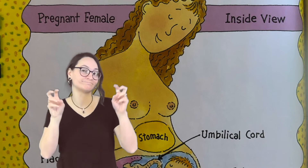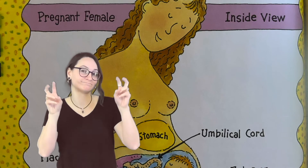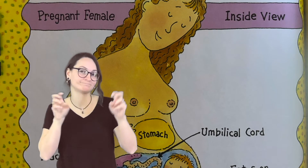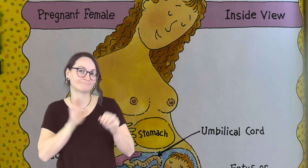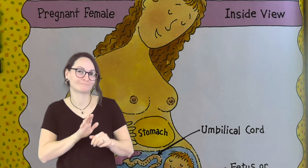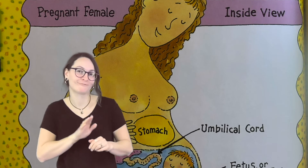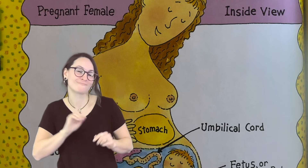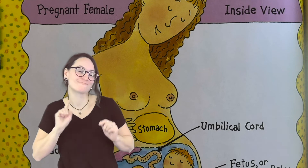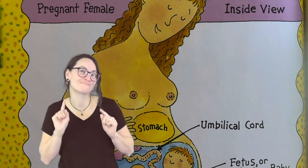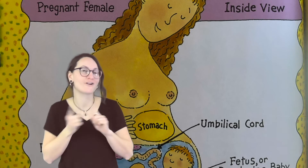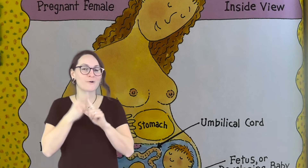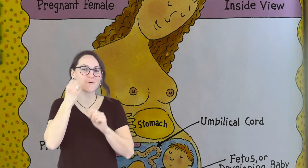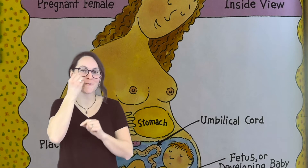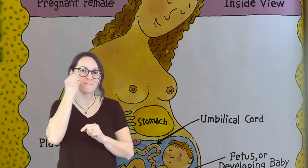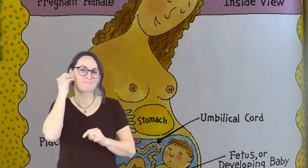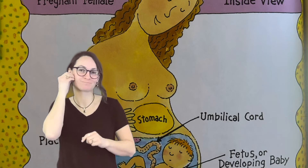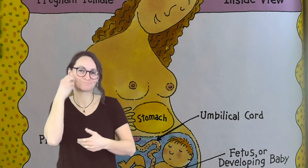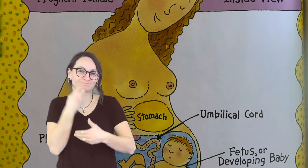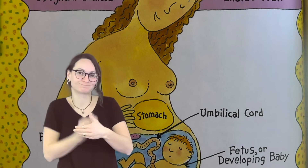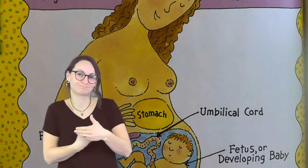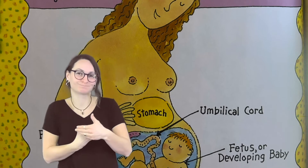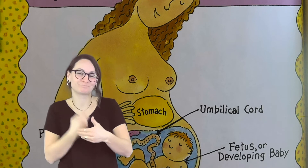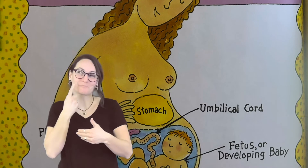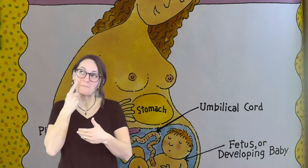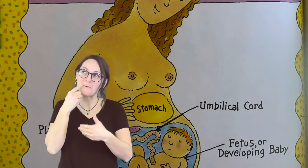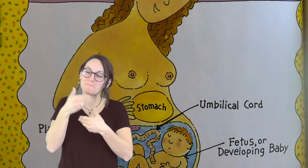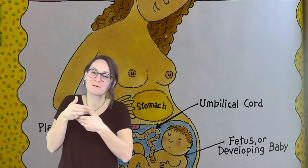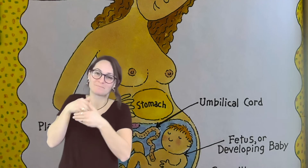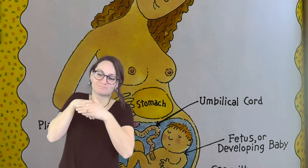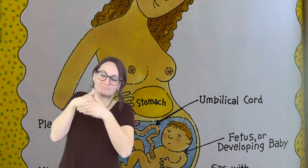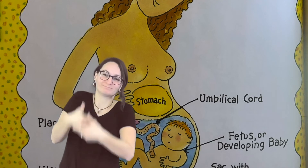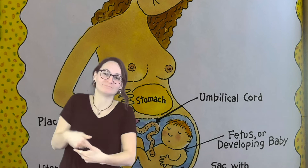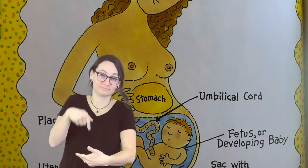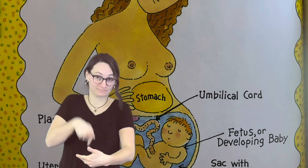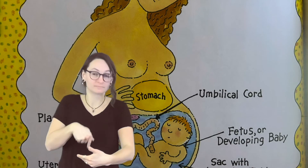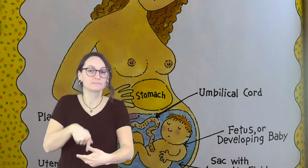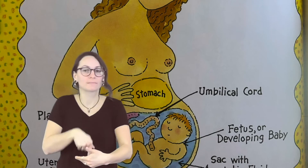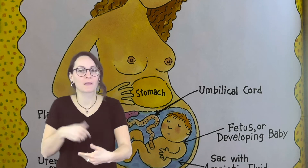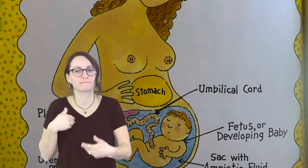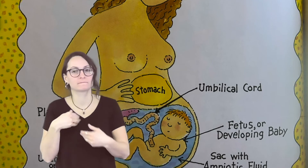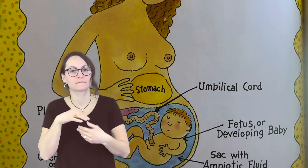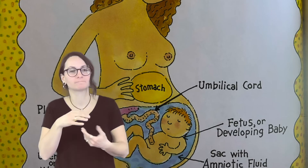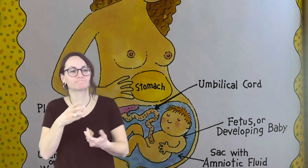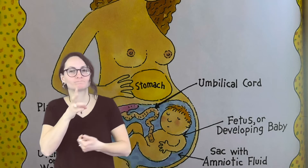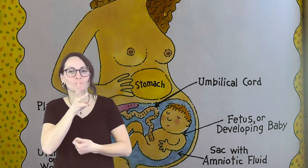safe and protected inside a clear sac of warm liquid.